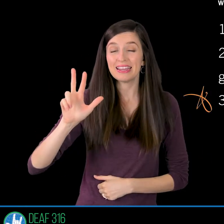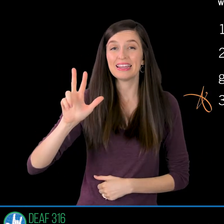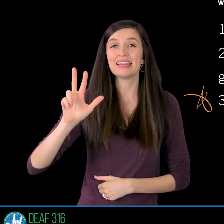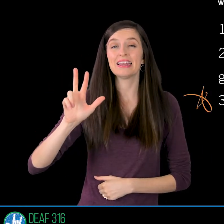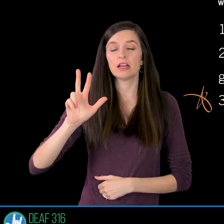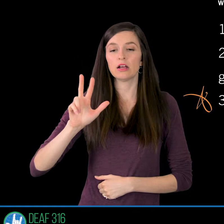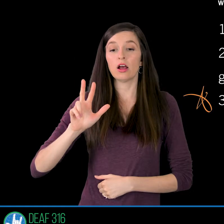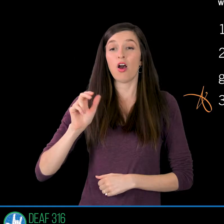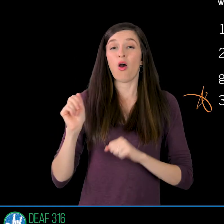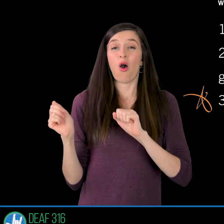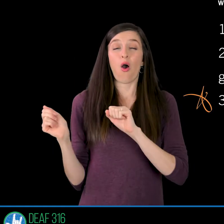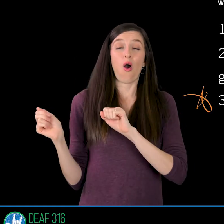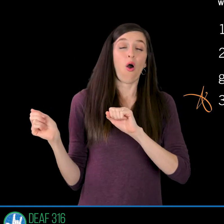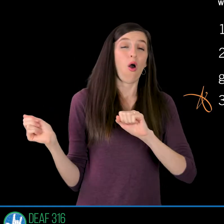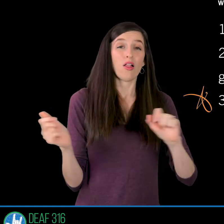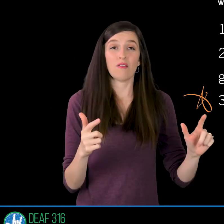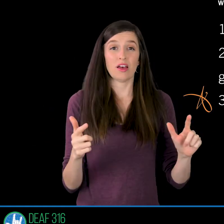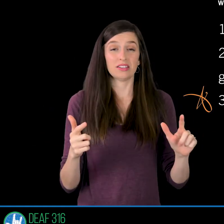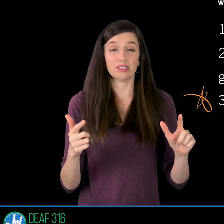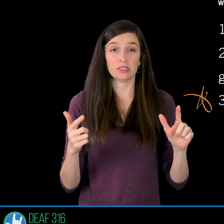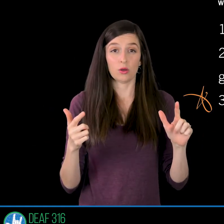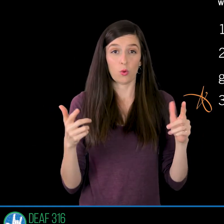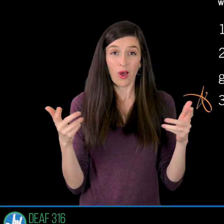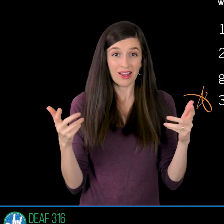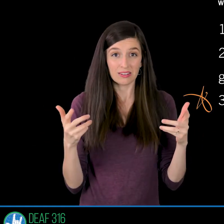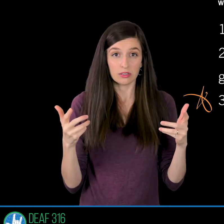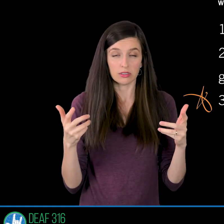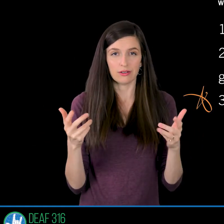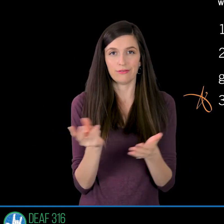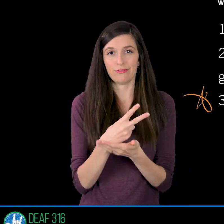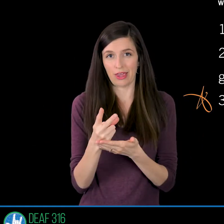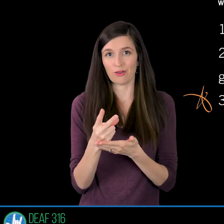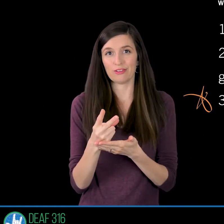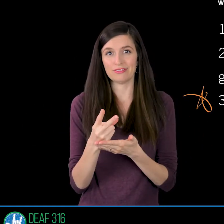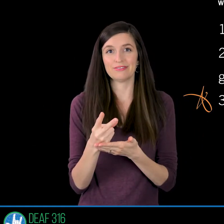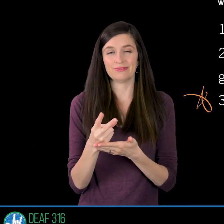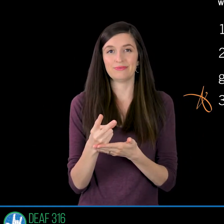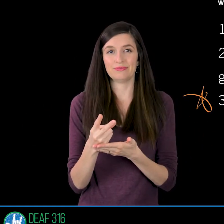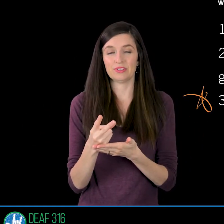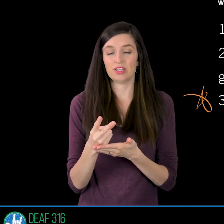biblical truth is all of us have failed